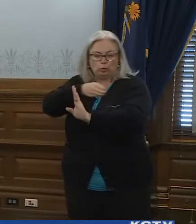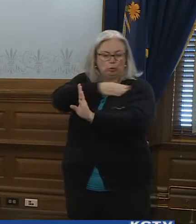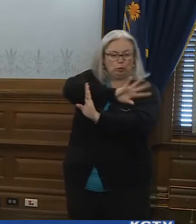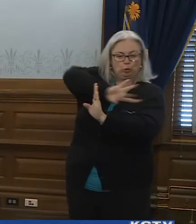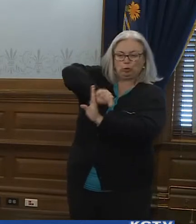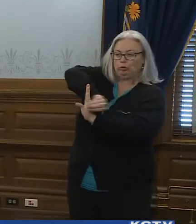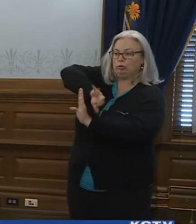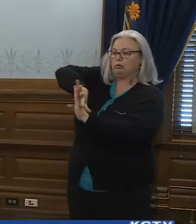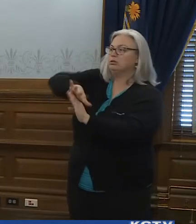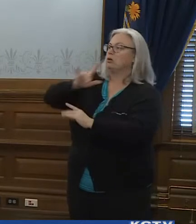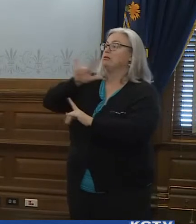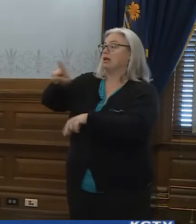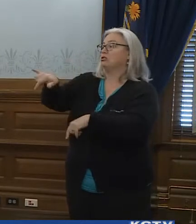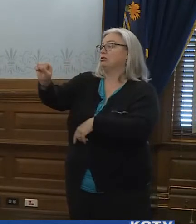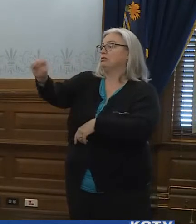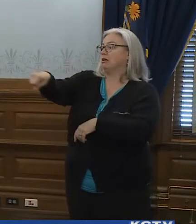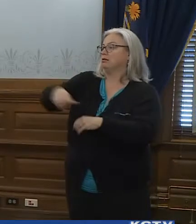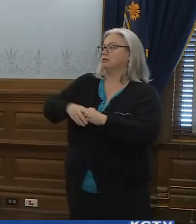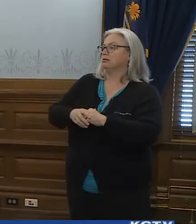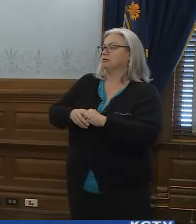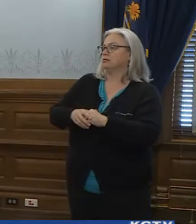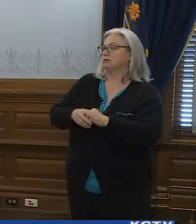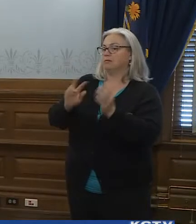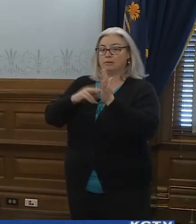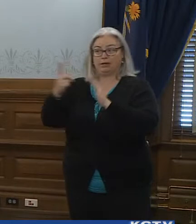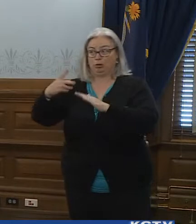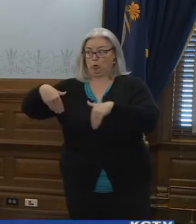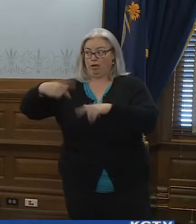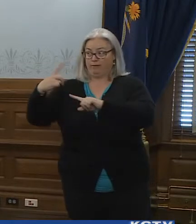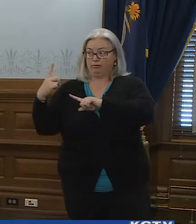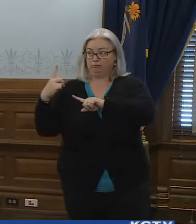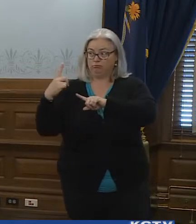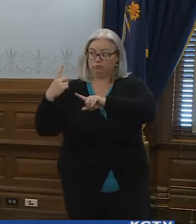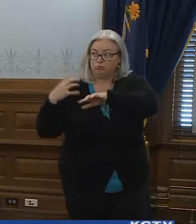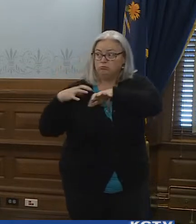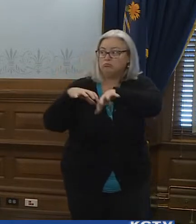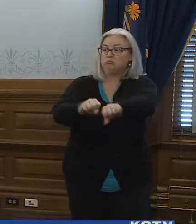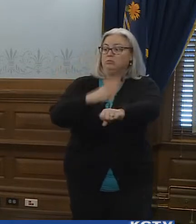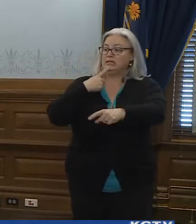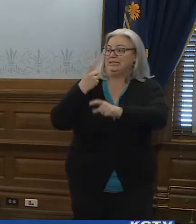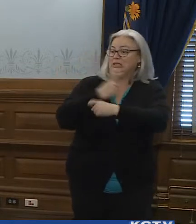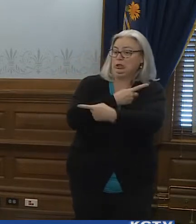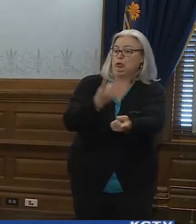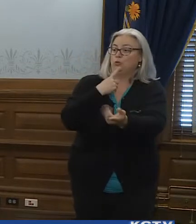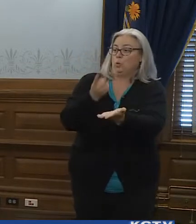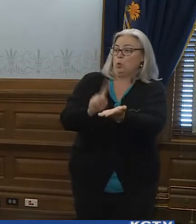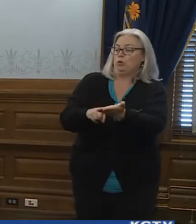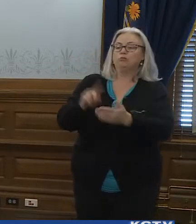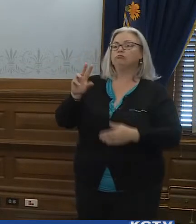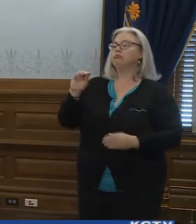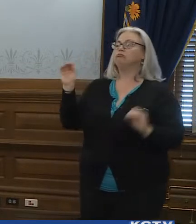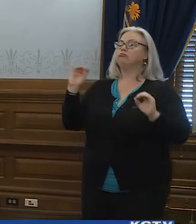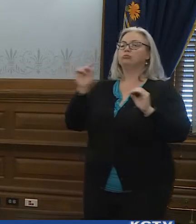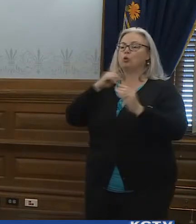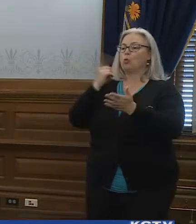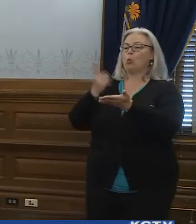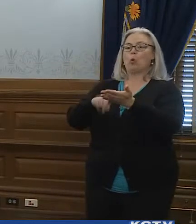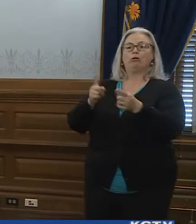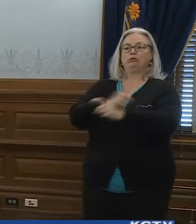involved in that. So the answer is yes. But you're not going to step in yet and issued any orders? No, there's been no orders issued.